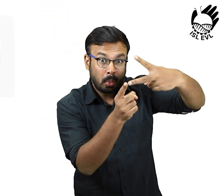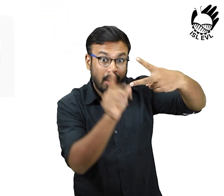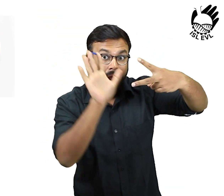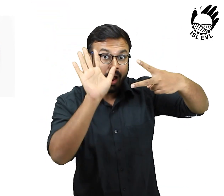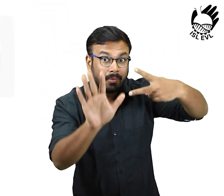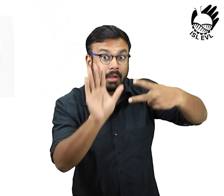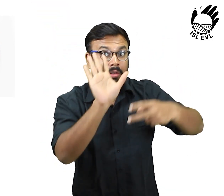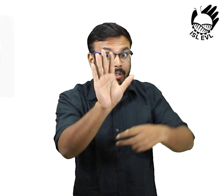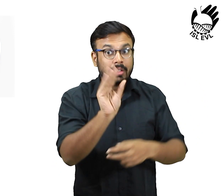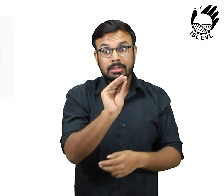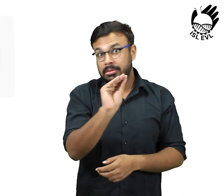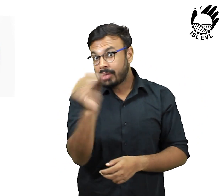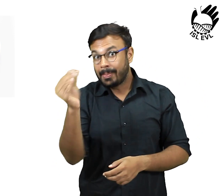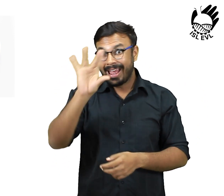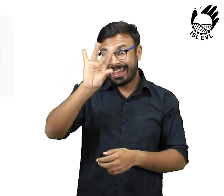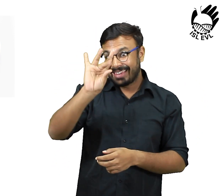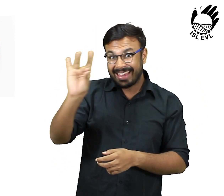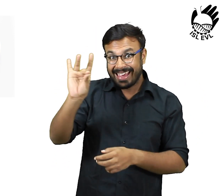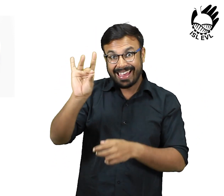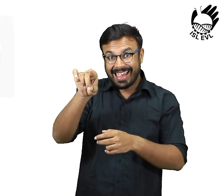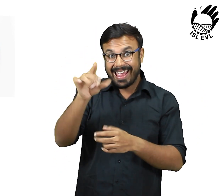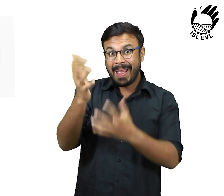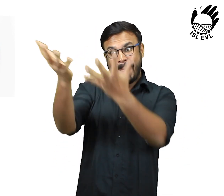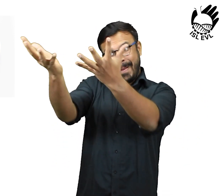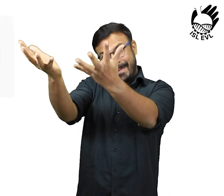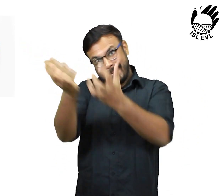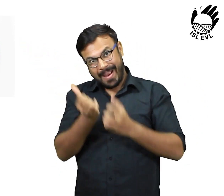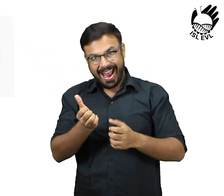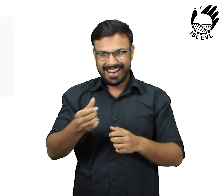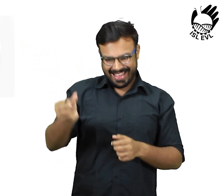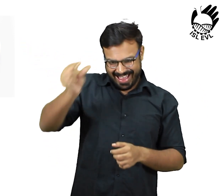We can try various glues that we can buy locally.